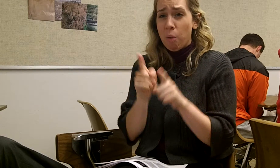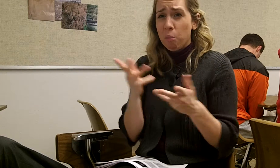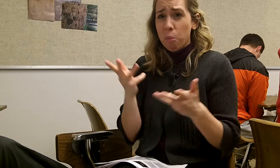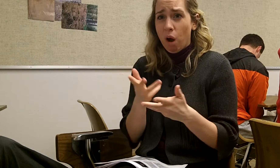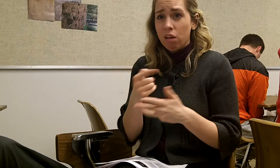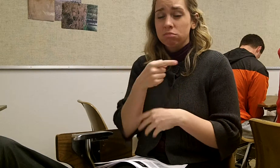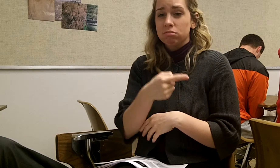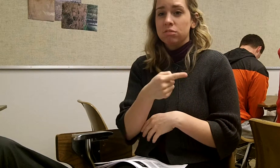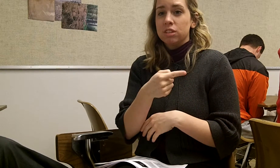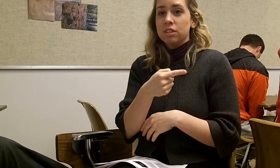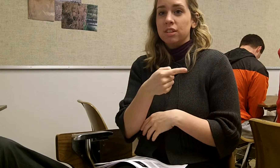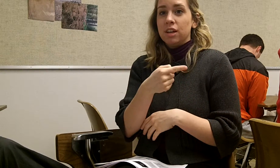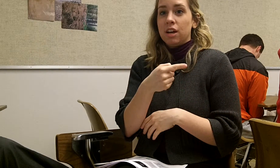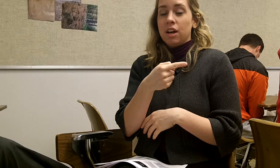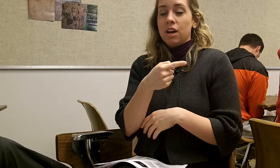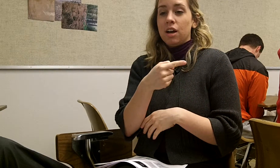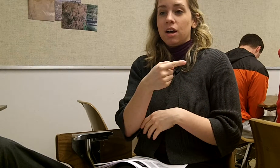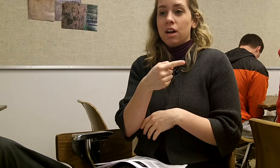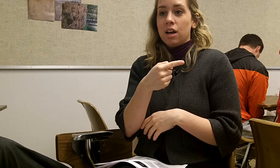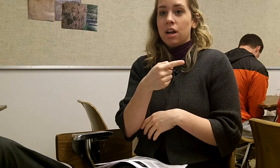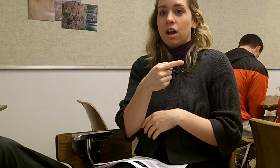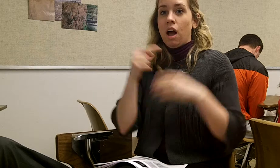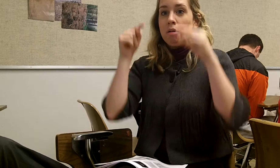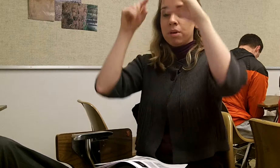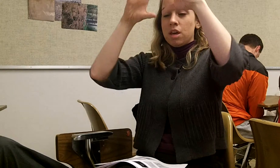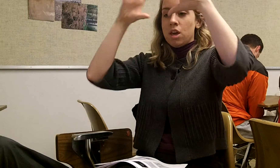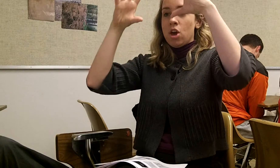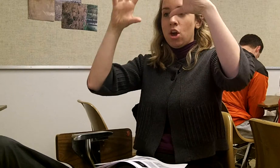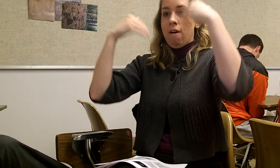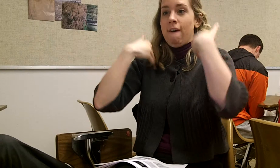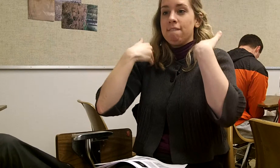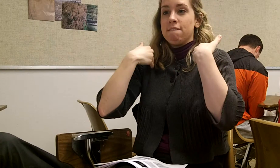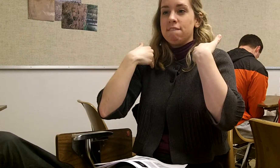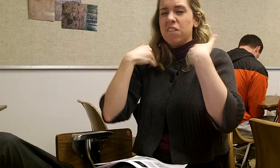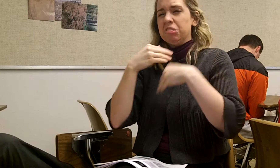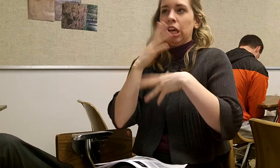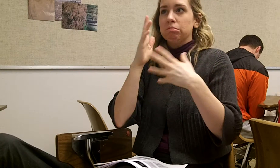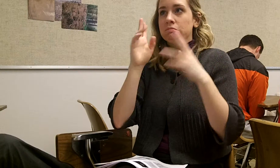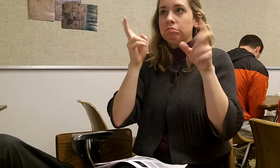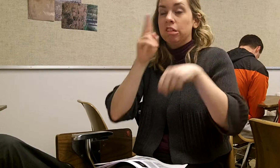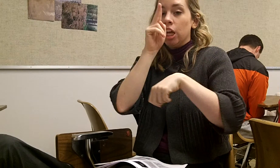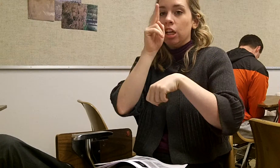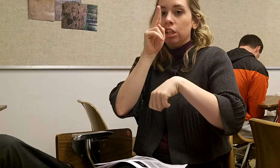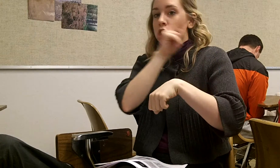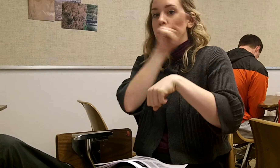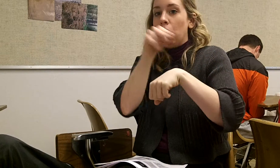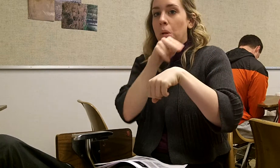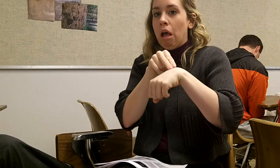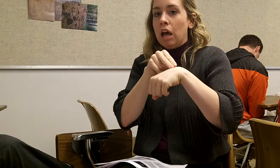is up here, they're showing sort of generalized function, and over here they're showing